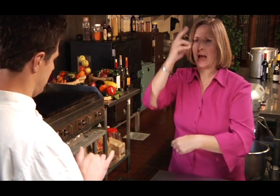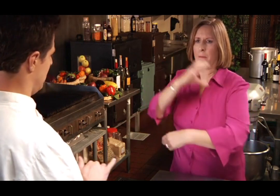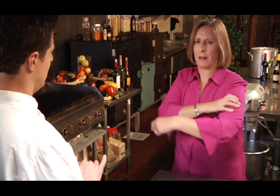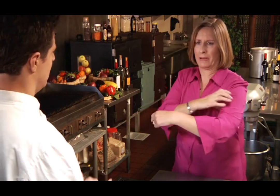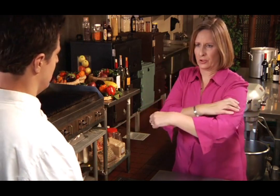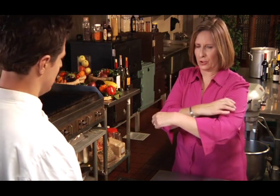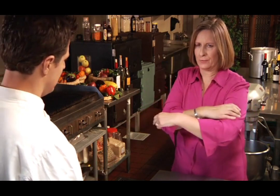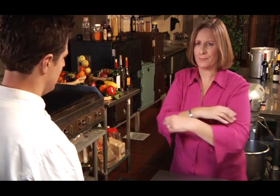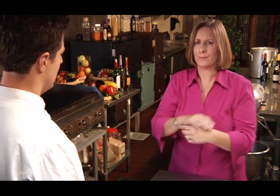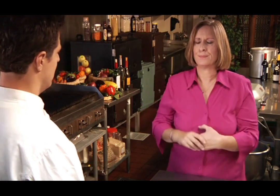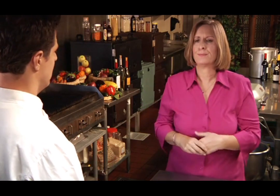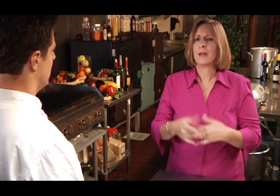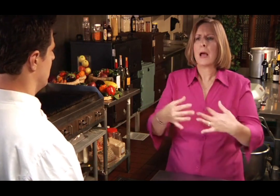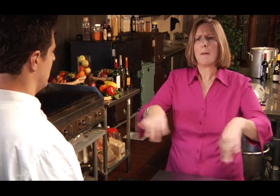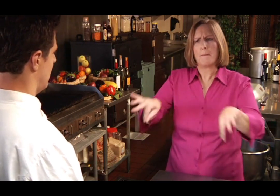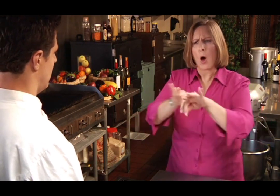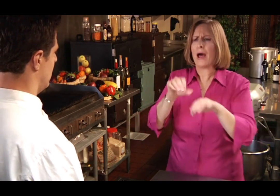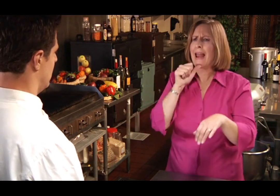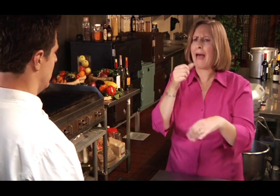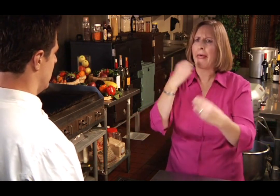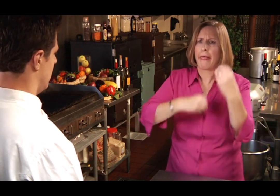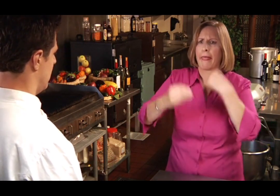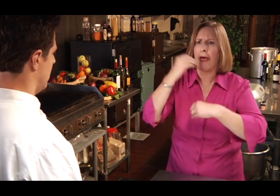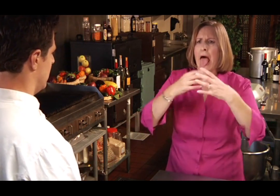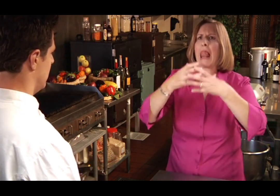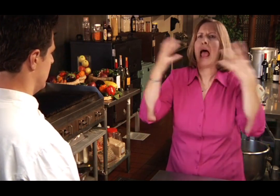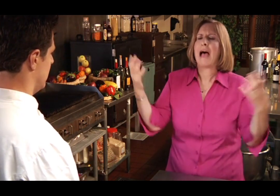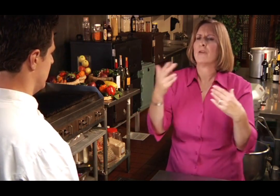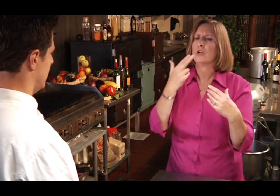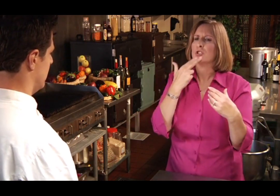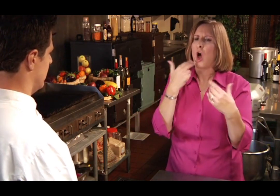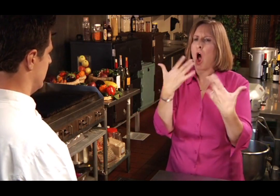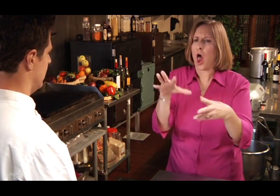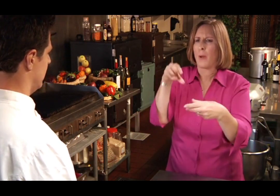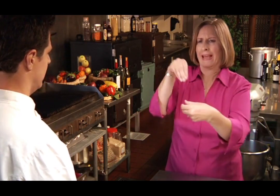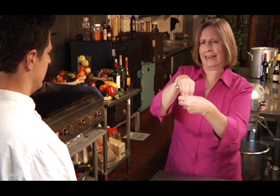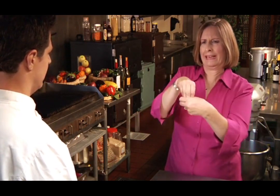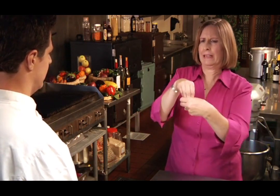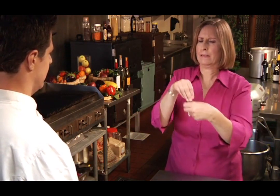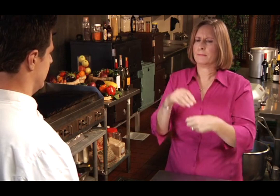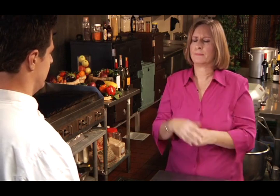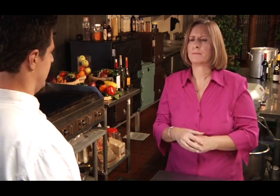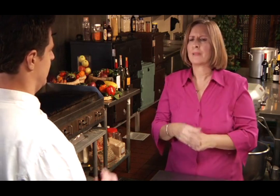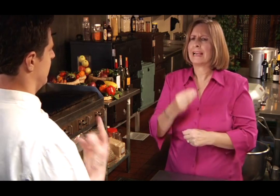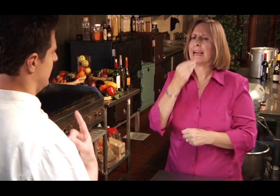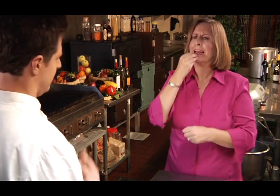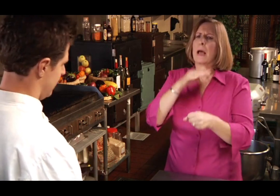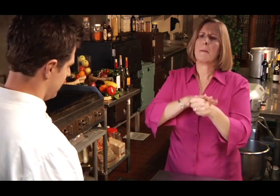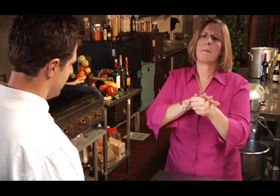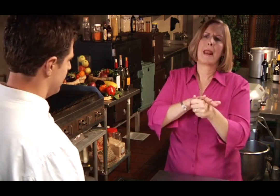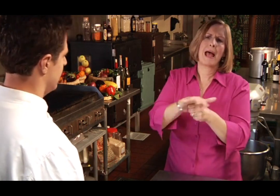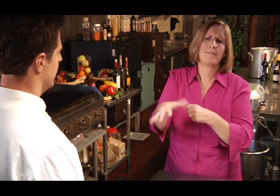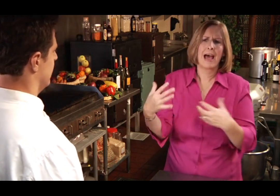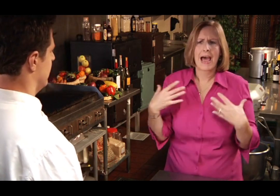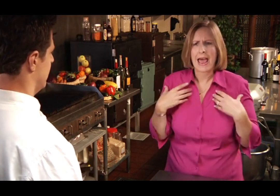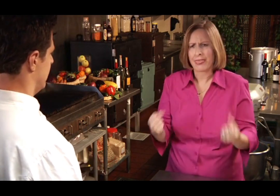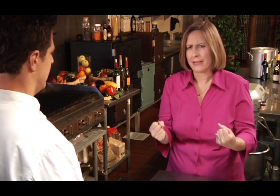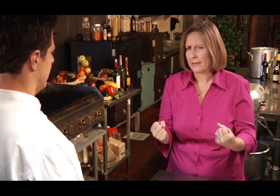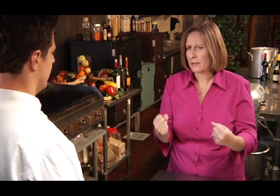risk for high blood pressure. It is also important that you don't consume a lot of added sugars. You want to get plenty of the